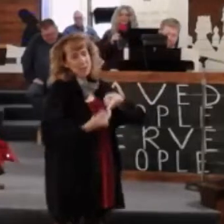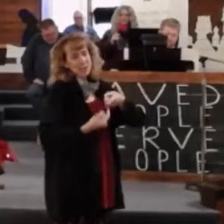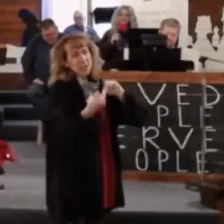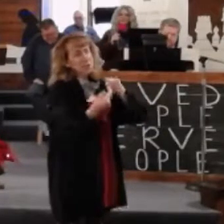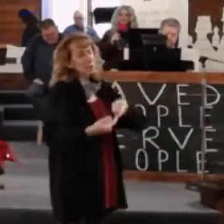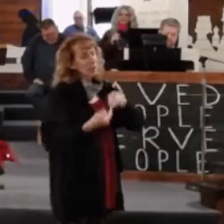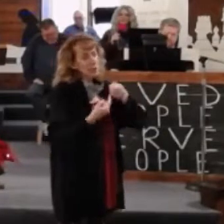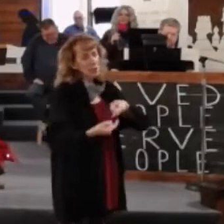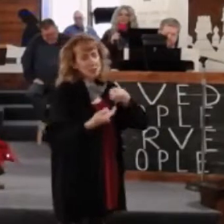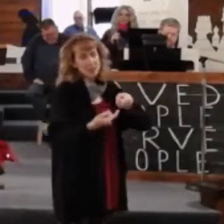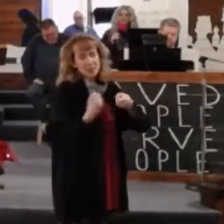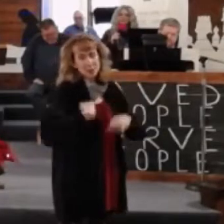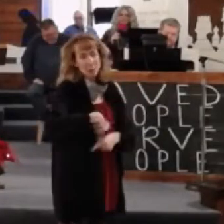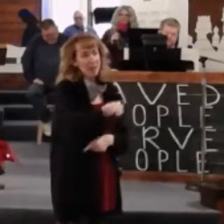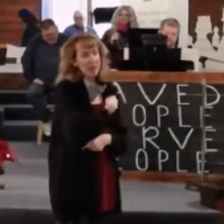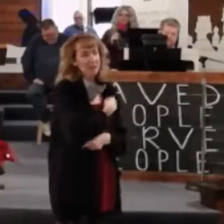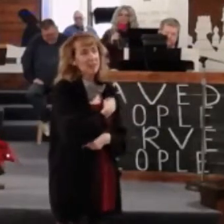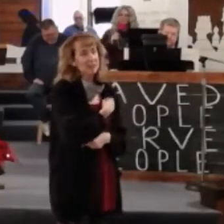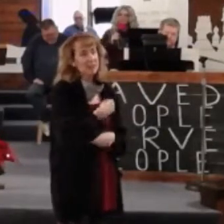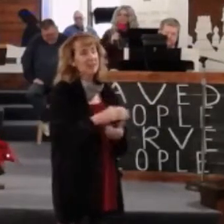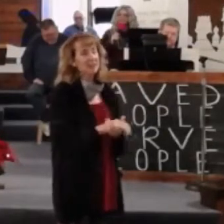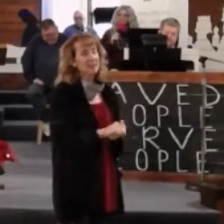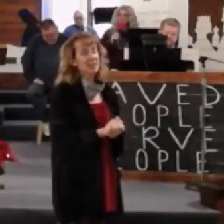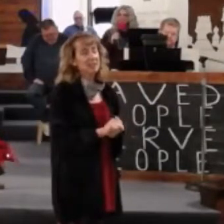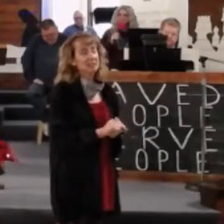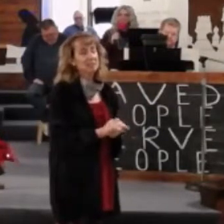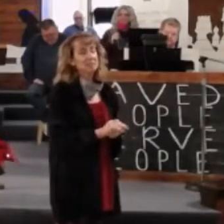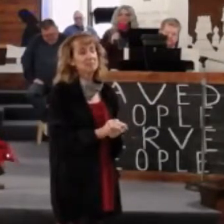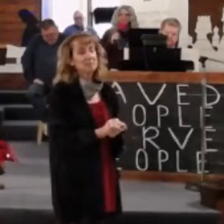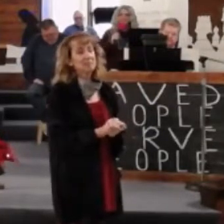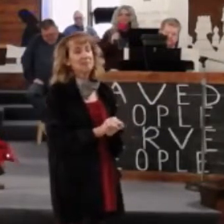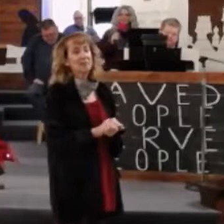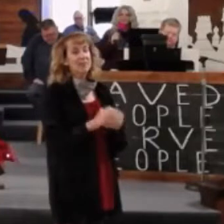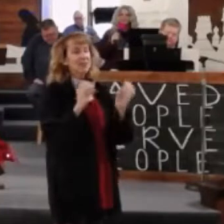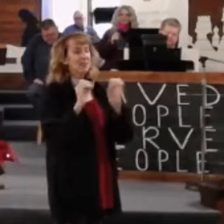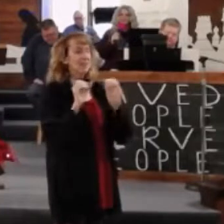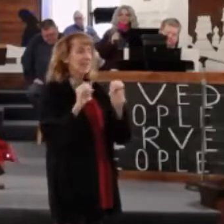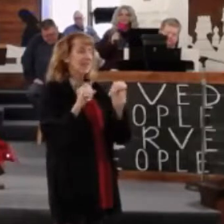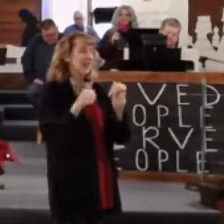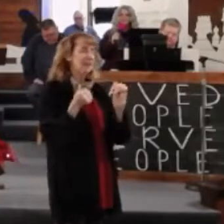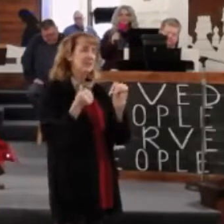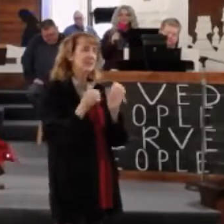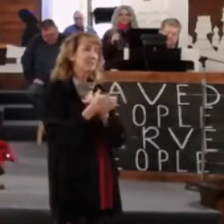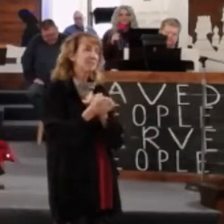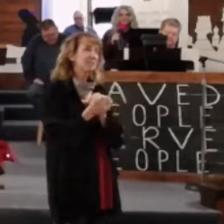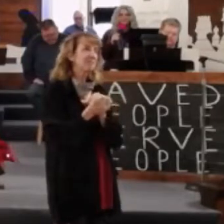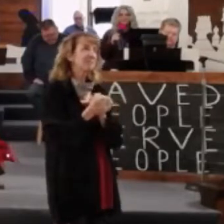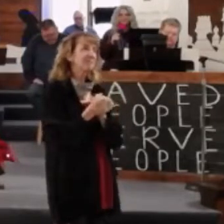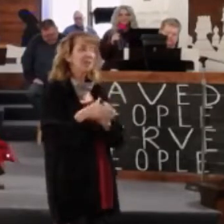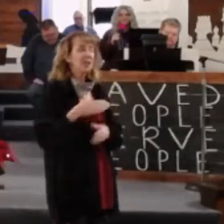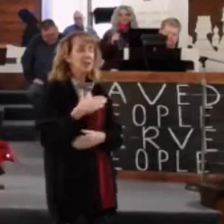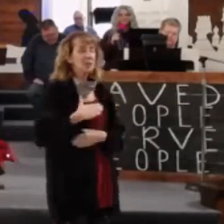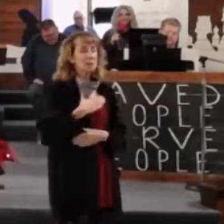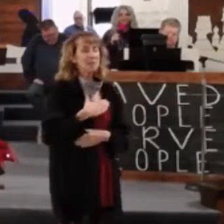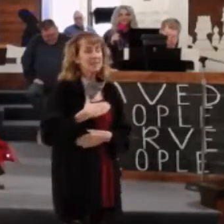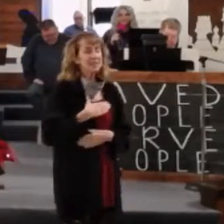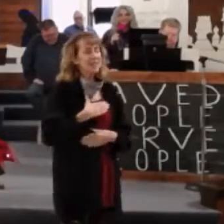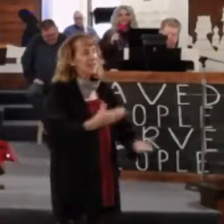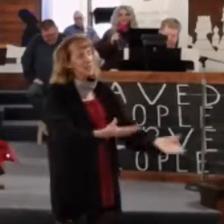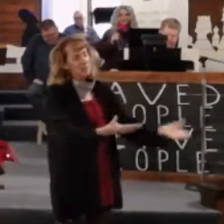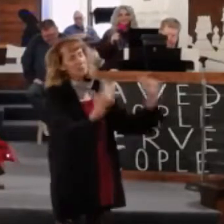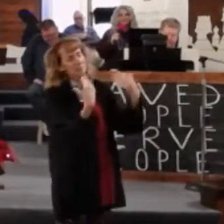the struggles. So, if nothing else, don't put your faith anywhere else but in